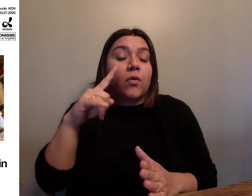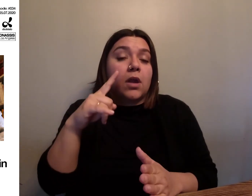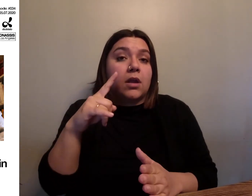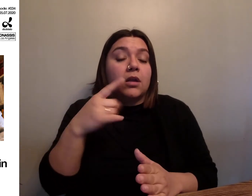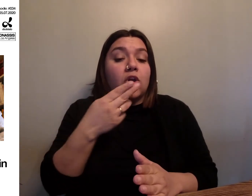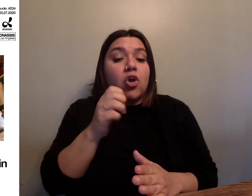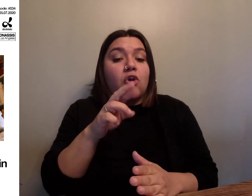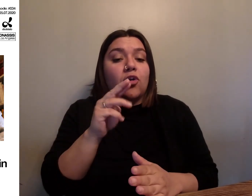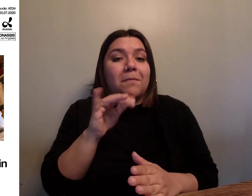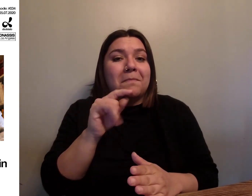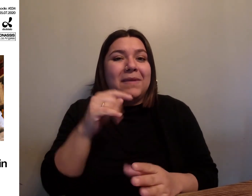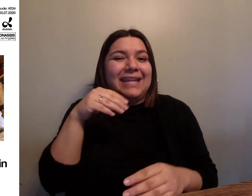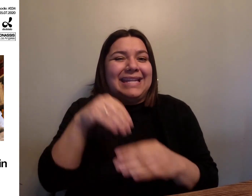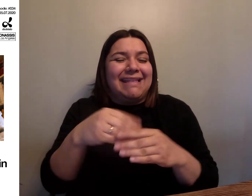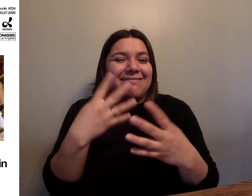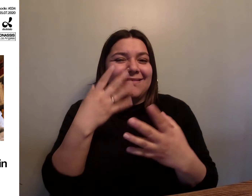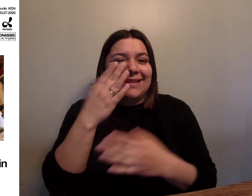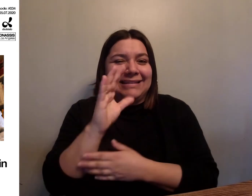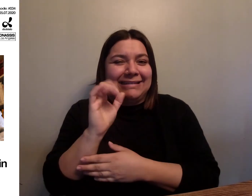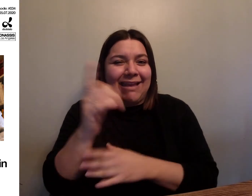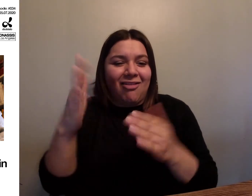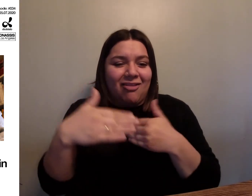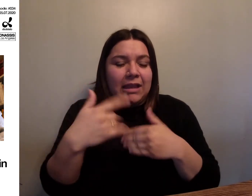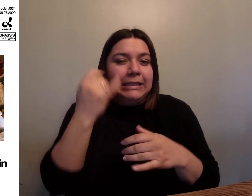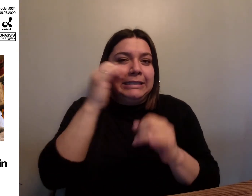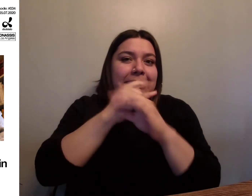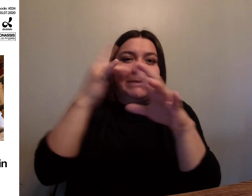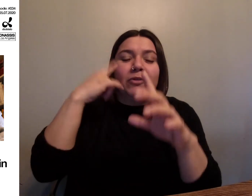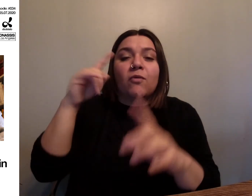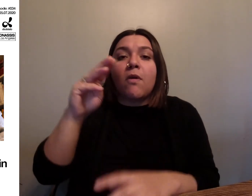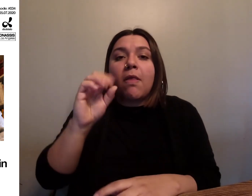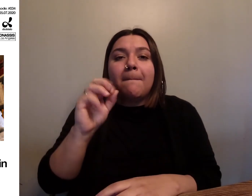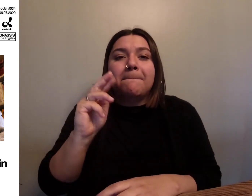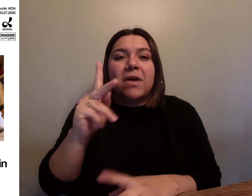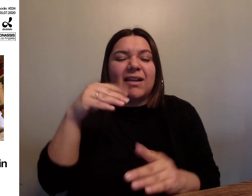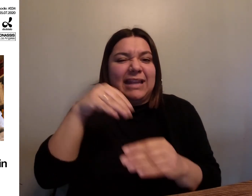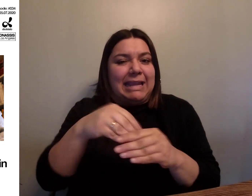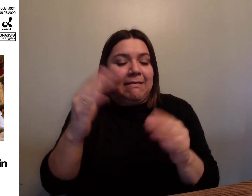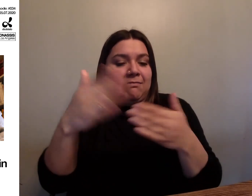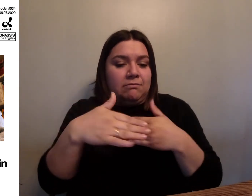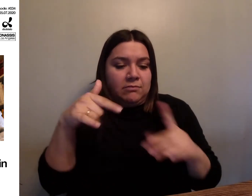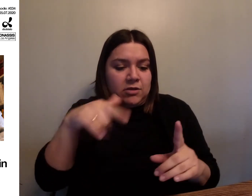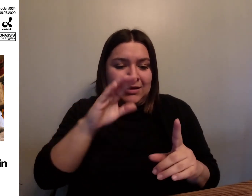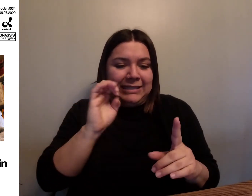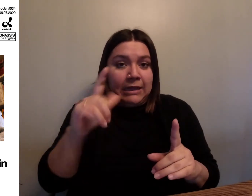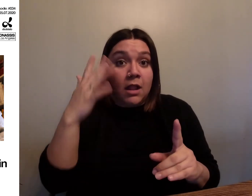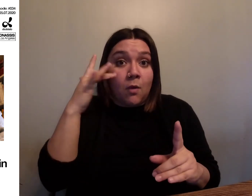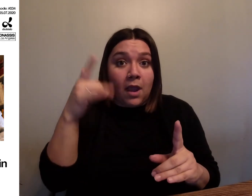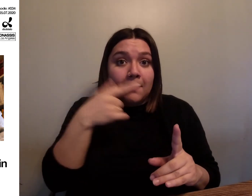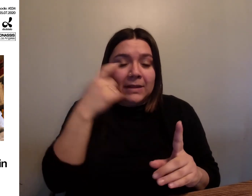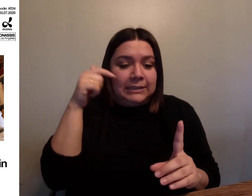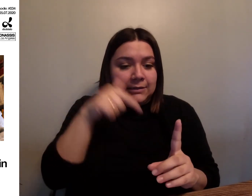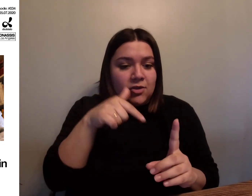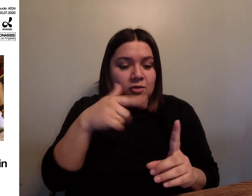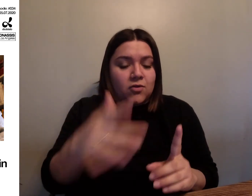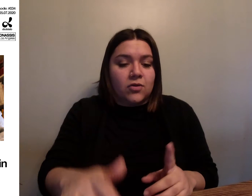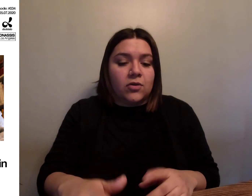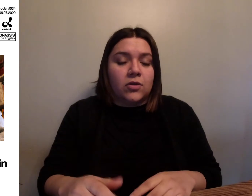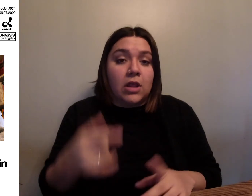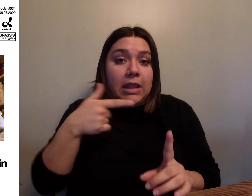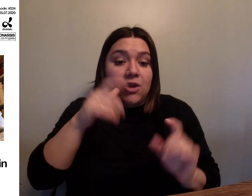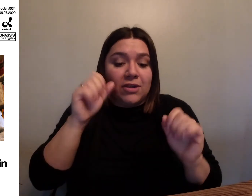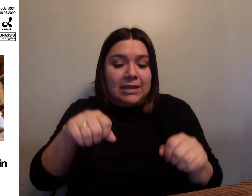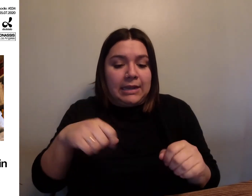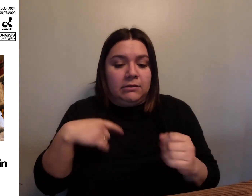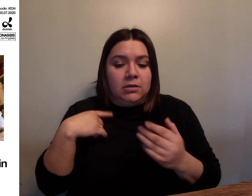contented in their cell, because it's the image of the monk in the cell. Why in the cell? Because there he